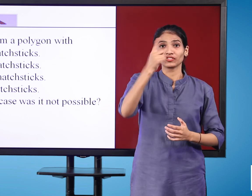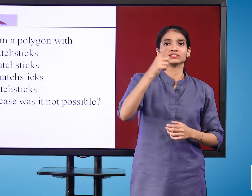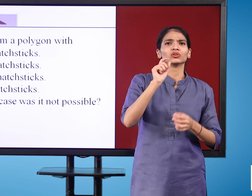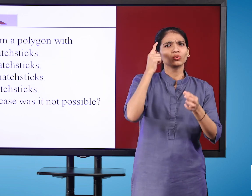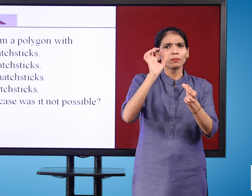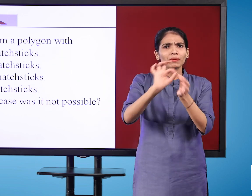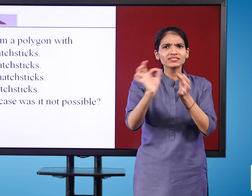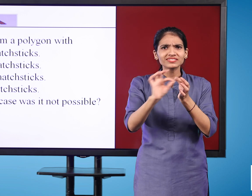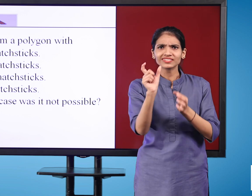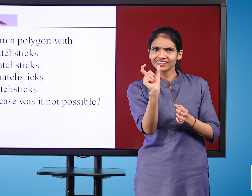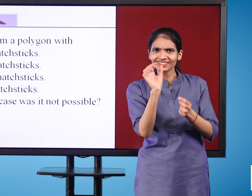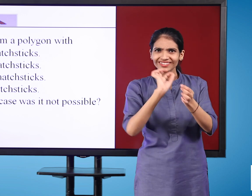1. 5 matchsticks.